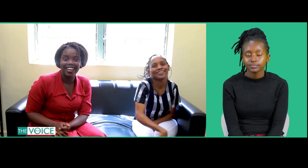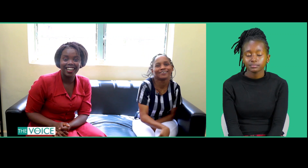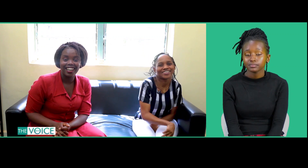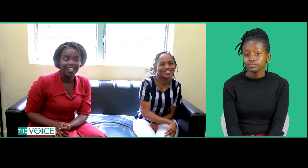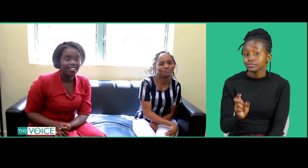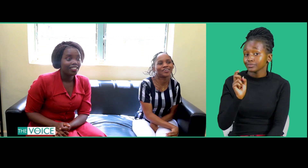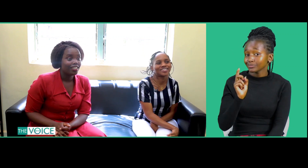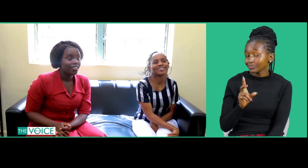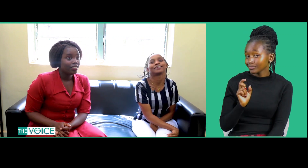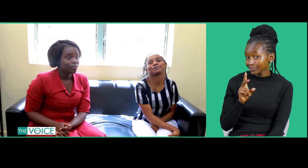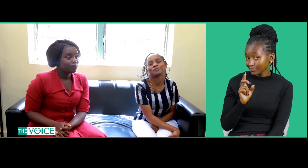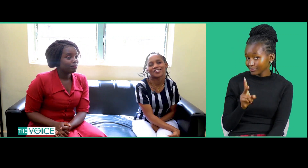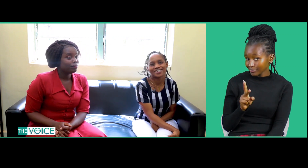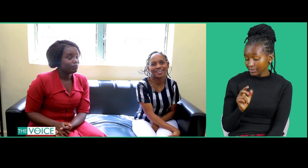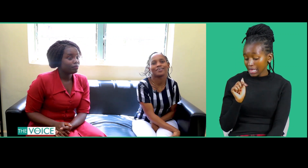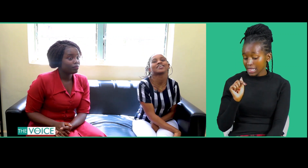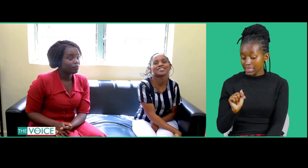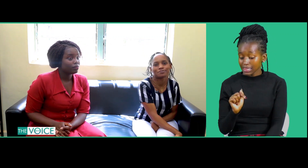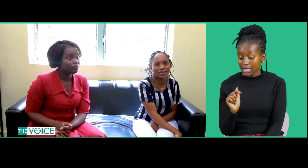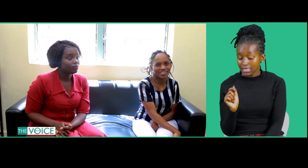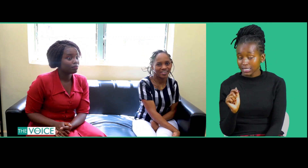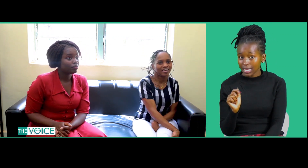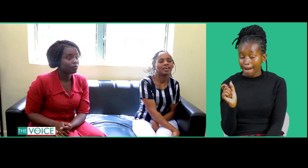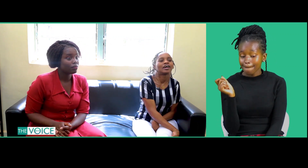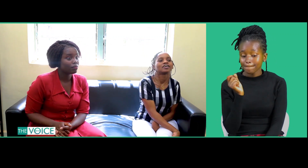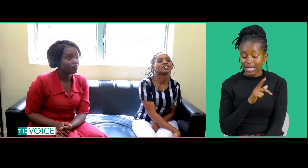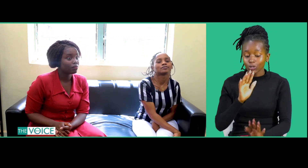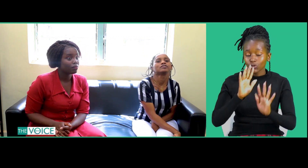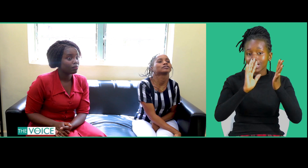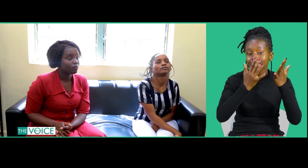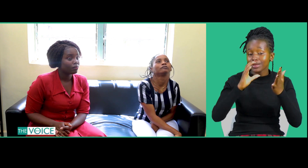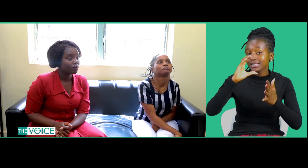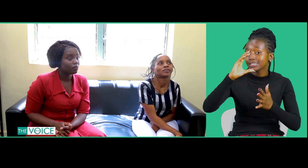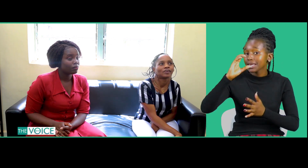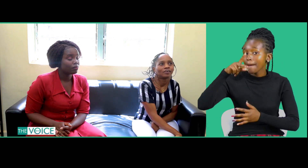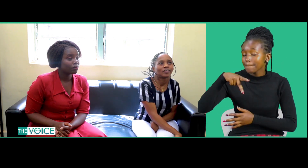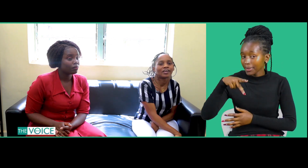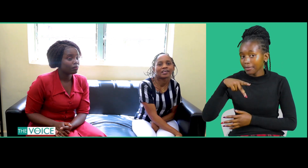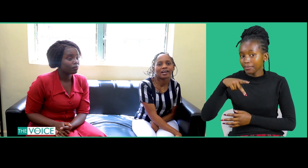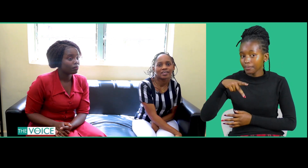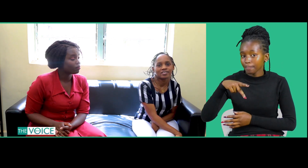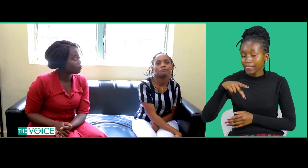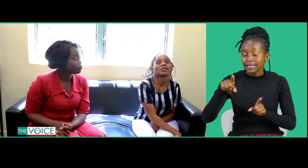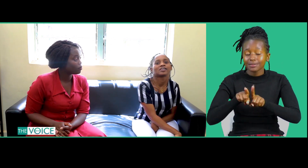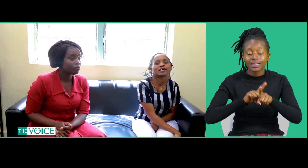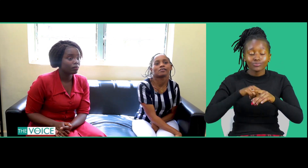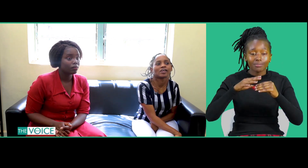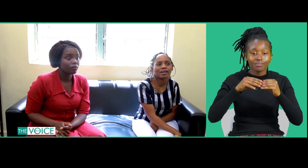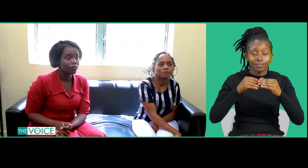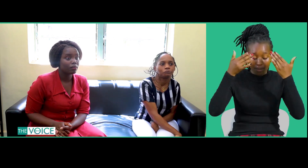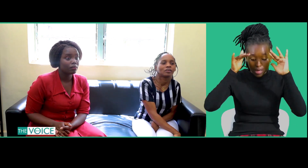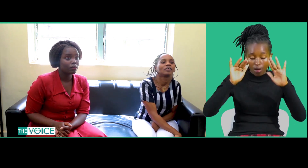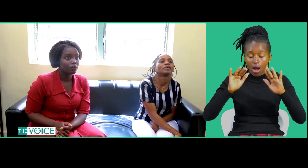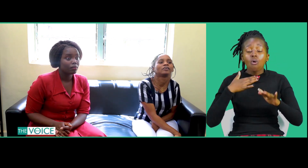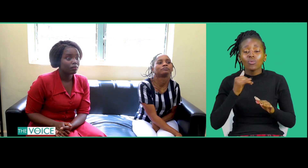Okay, hello, this being Cerebral Palsy Awareness Month. I just want to encourage a parent out